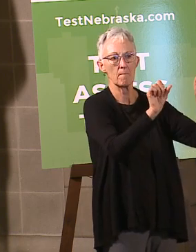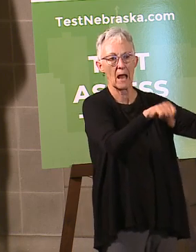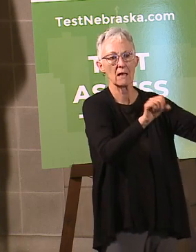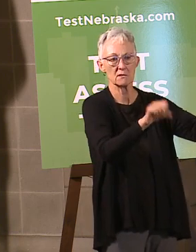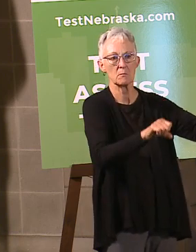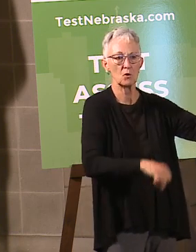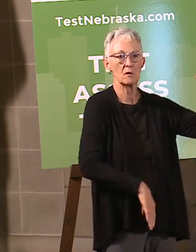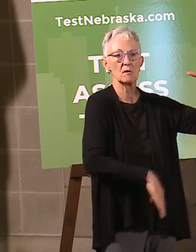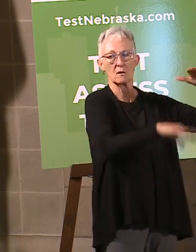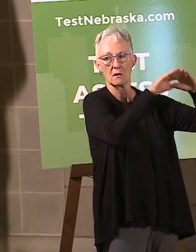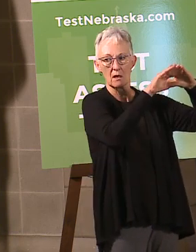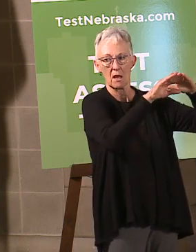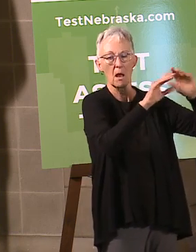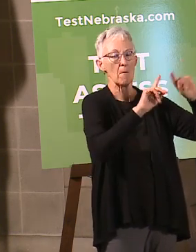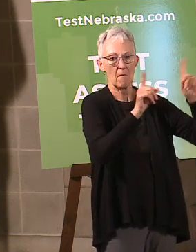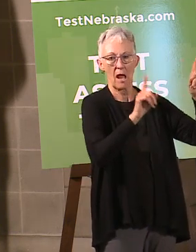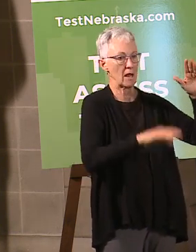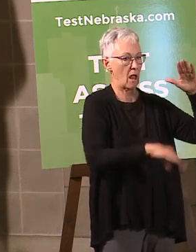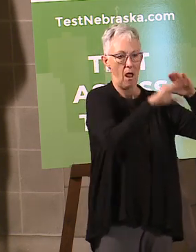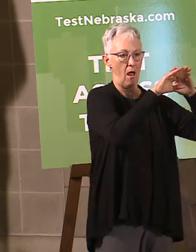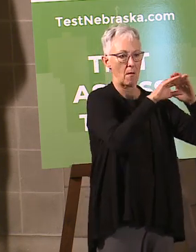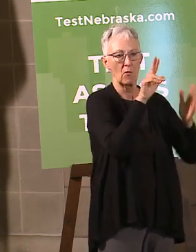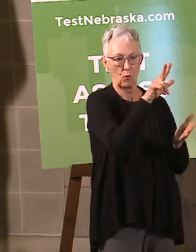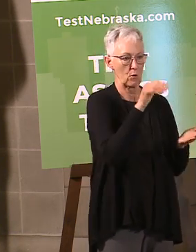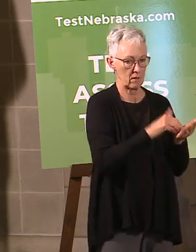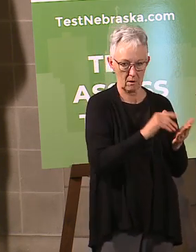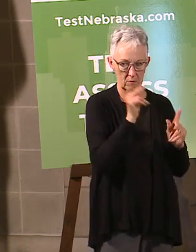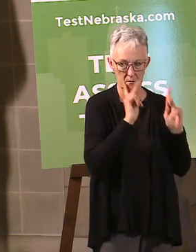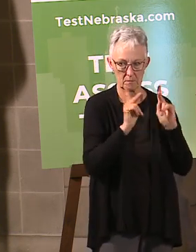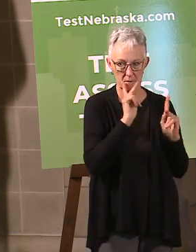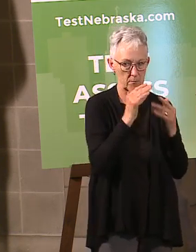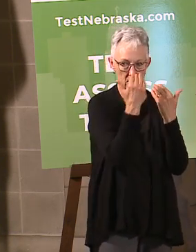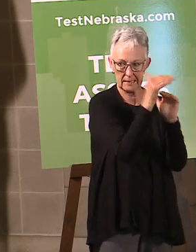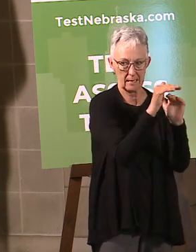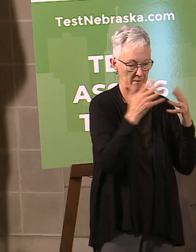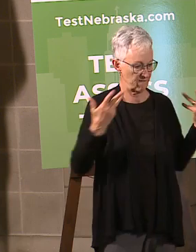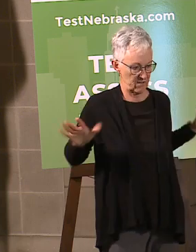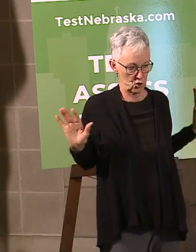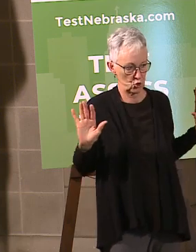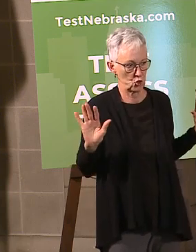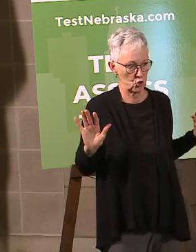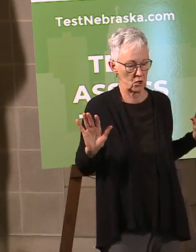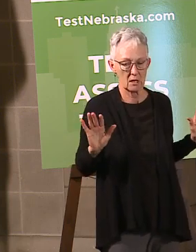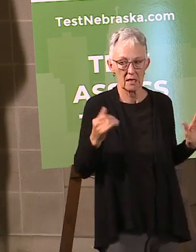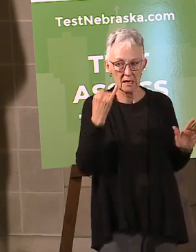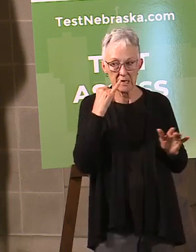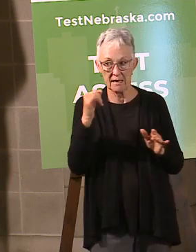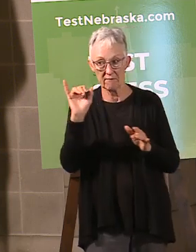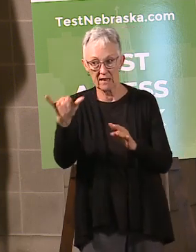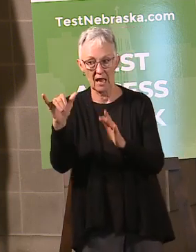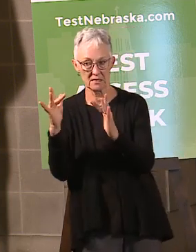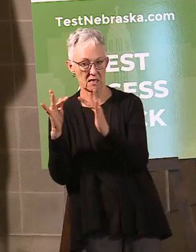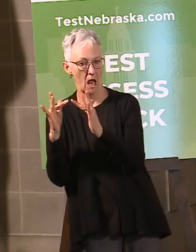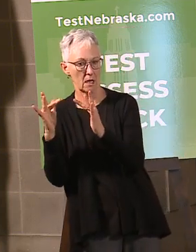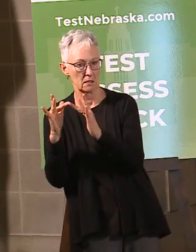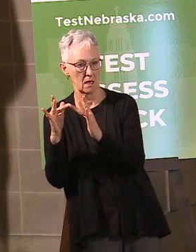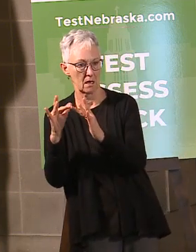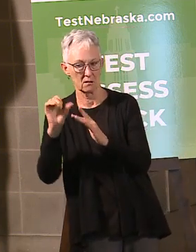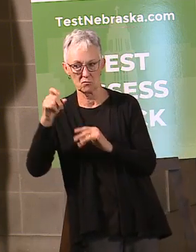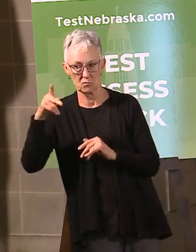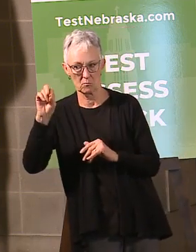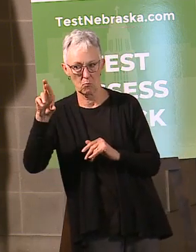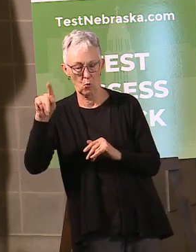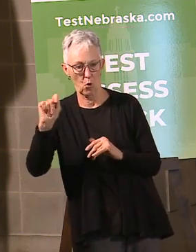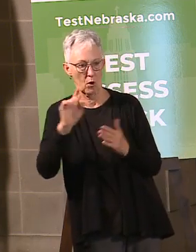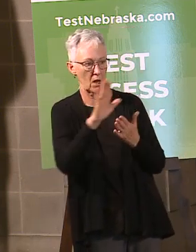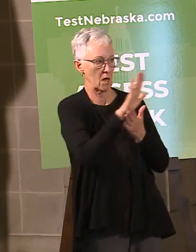3,000 person limit. With regard to actually practicing those sports, again, if you're in one of those contact sports, whether you're at the collegiate or professional level,